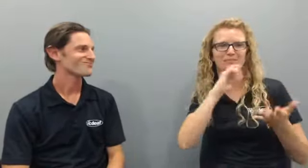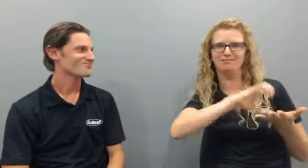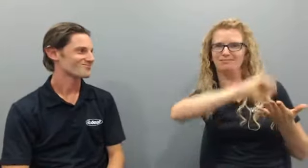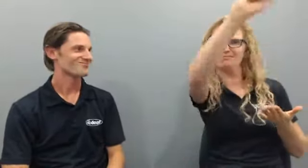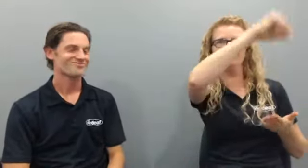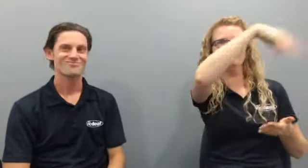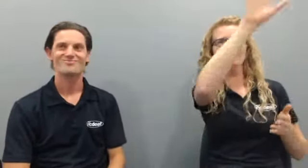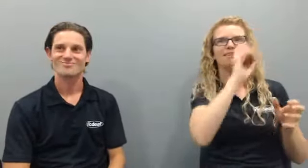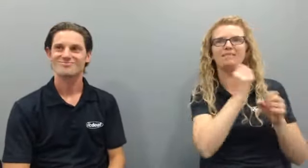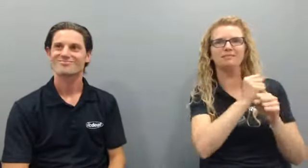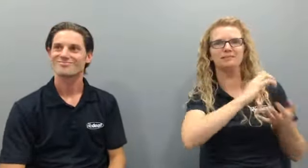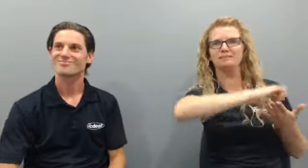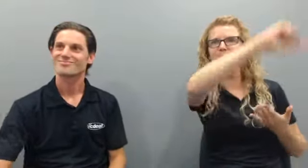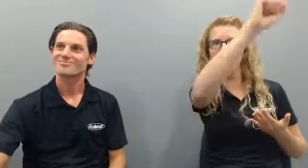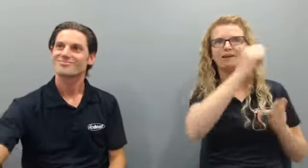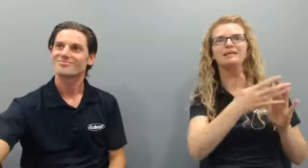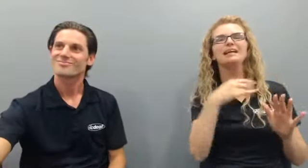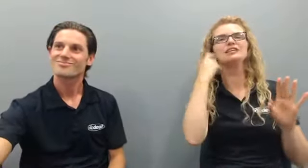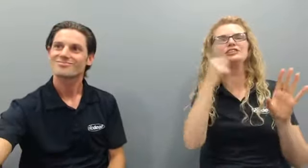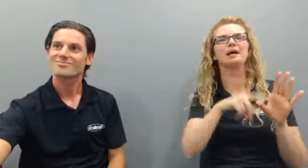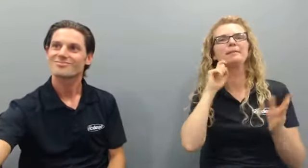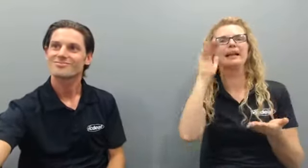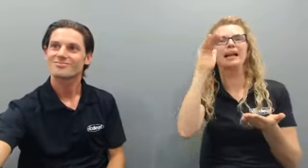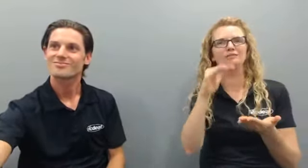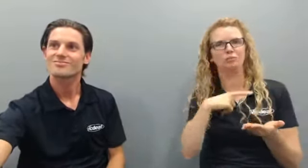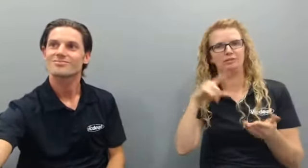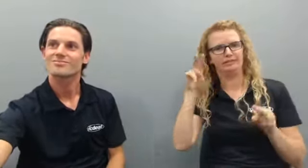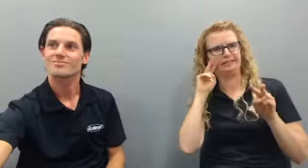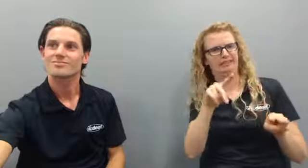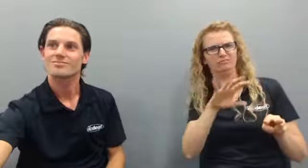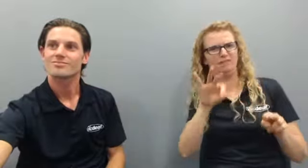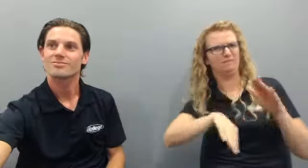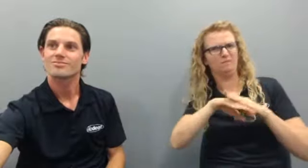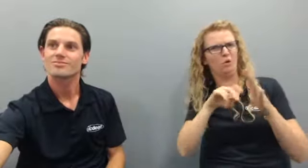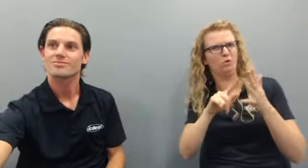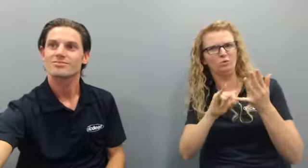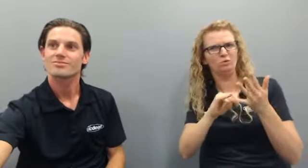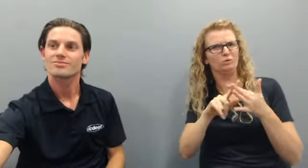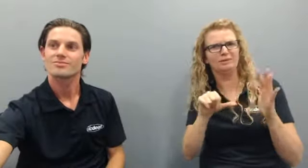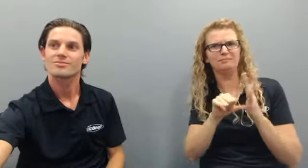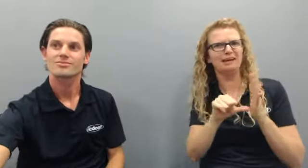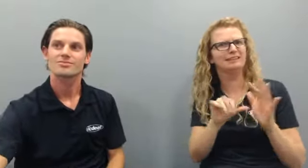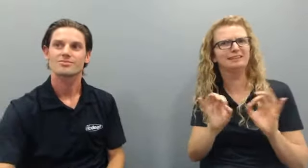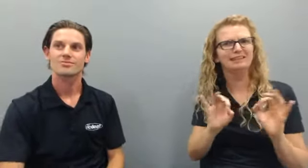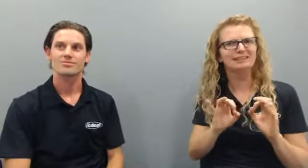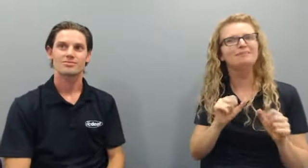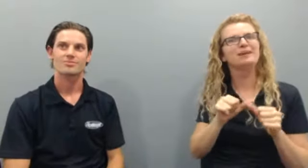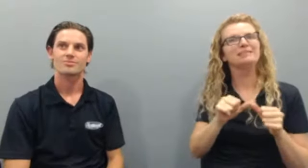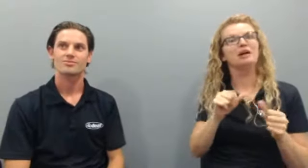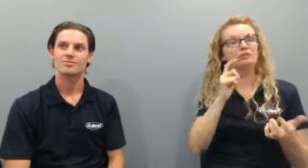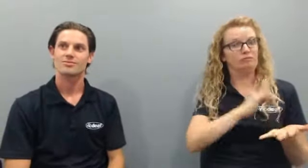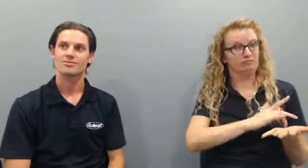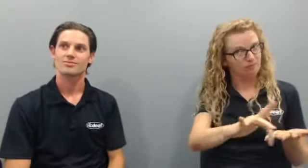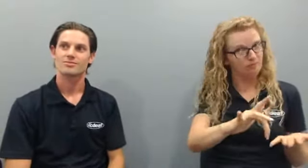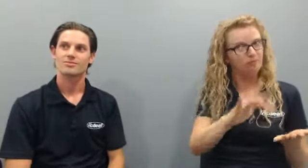have money left over, don't think, oh, I'll keep that for next year, because it will go back to the NDIA at the end of the year. And then they will look at your situation